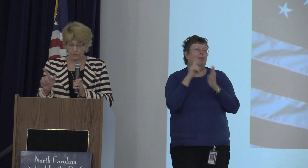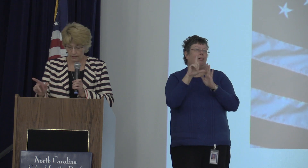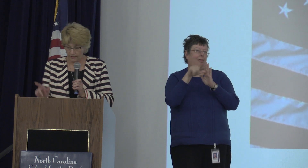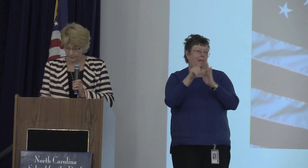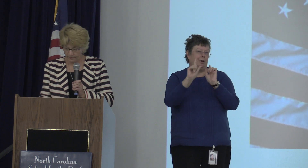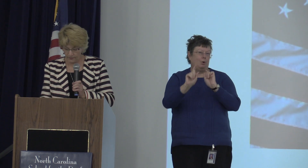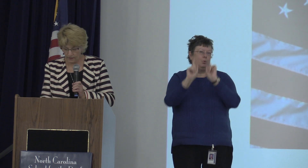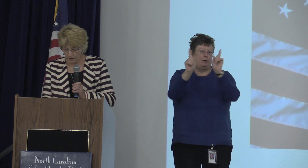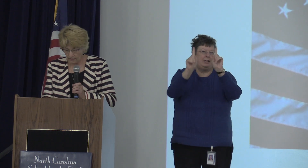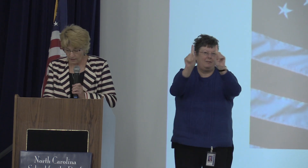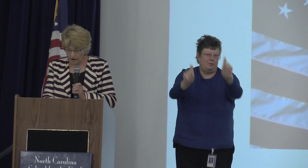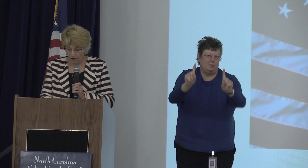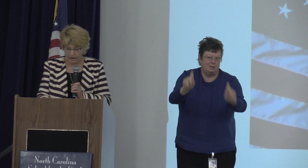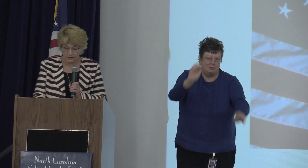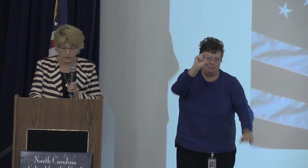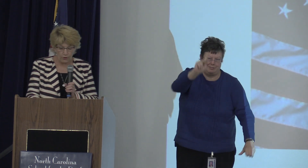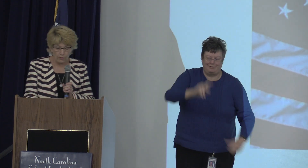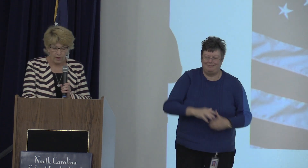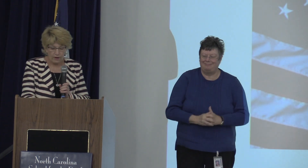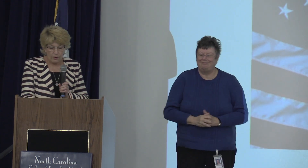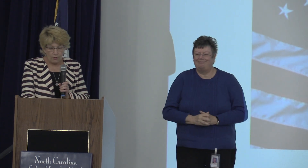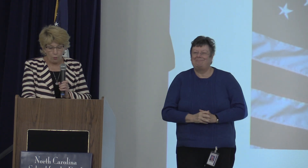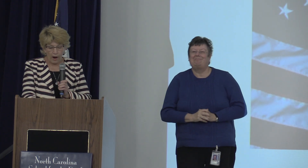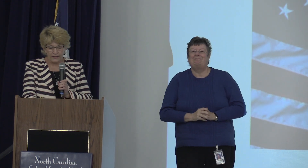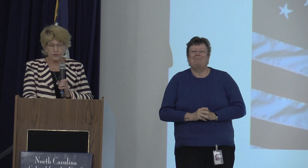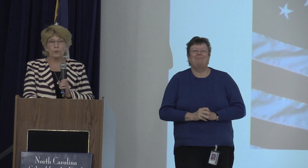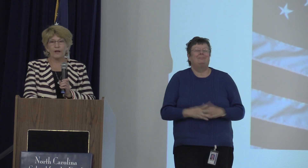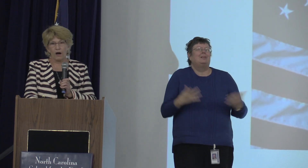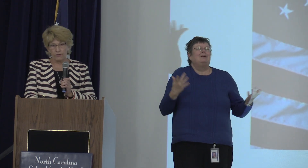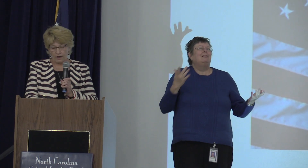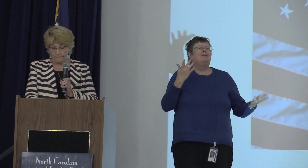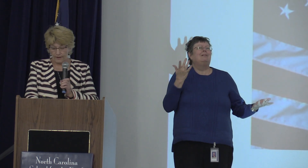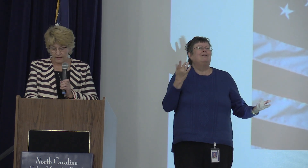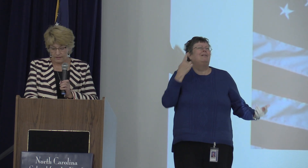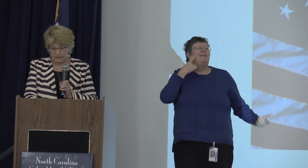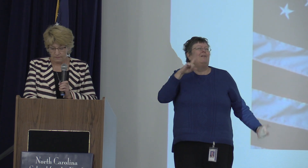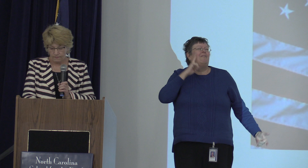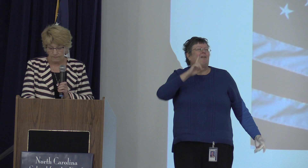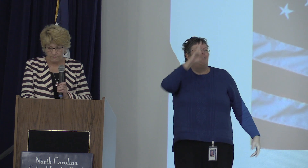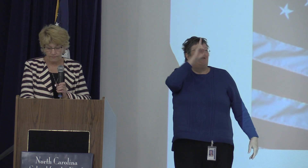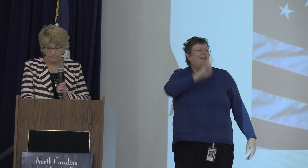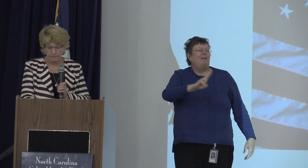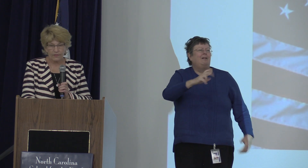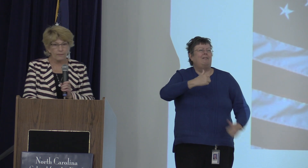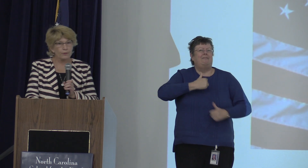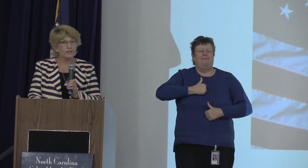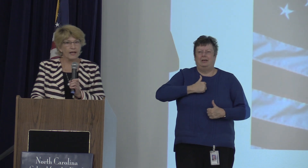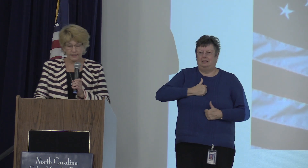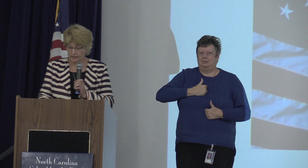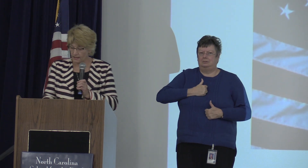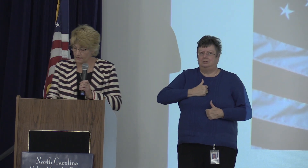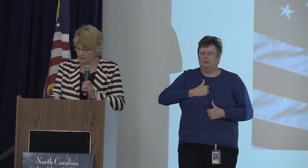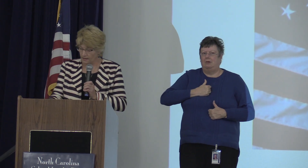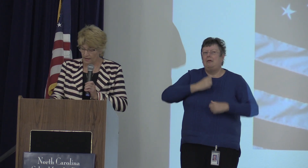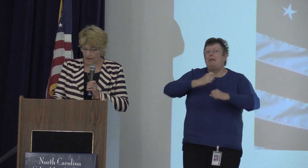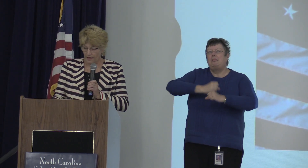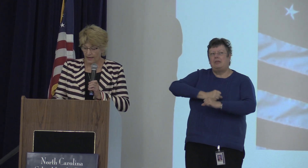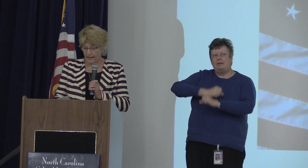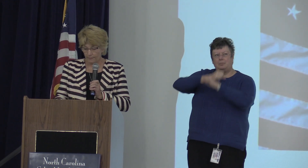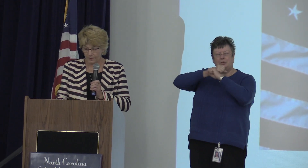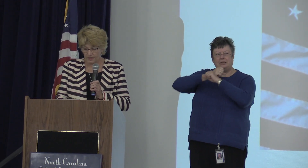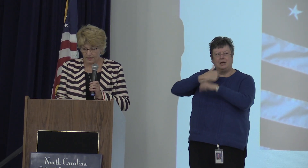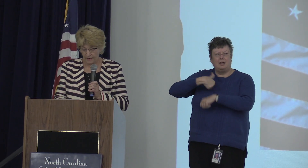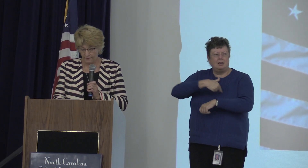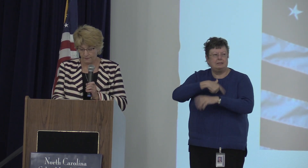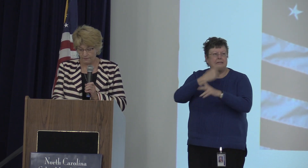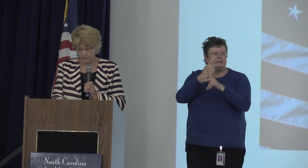later. All right, so why do we honor our vets? They protected us and